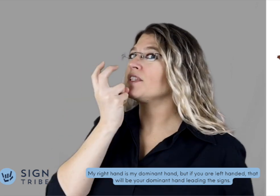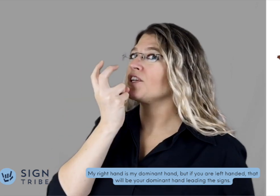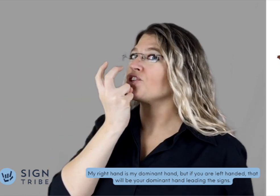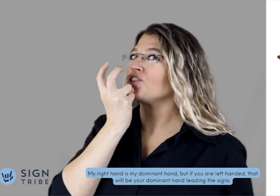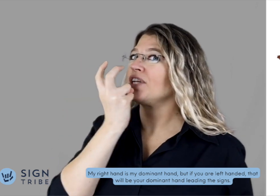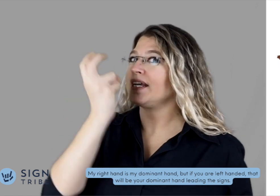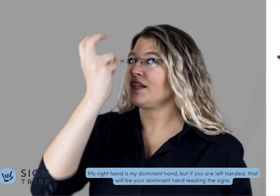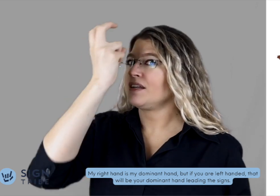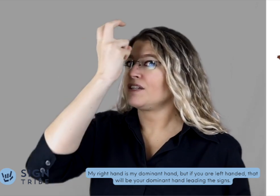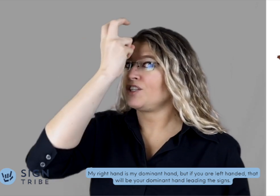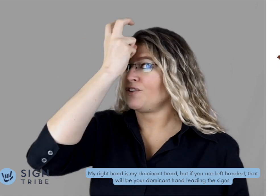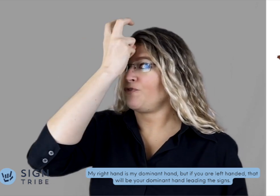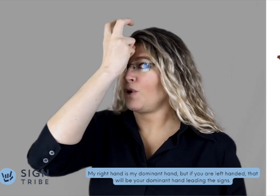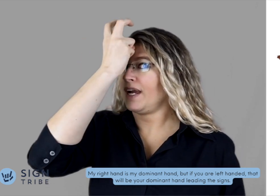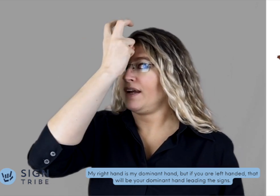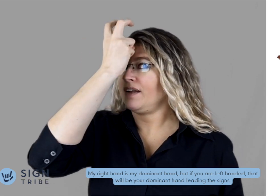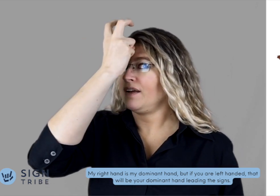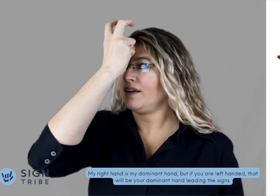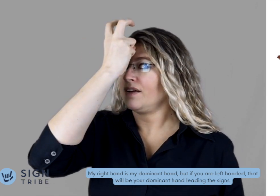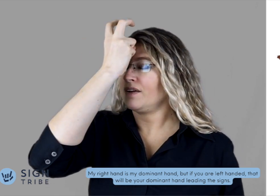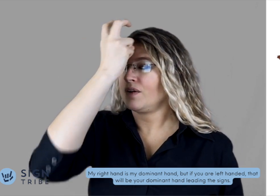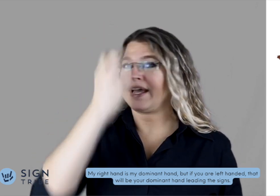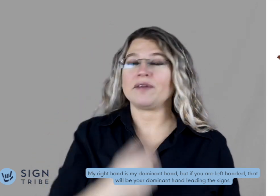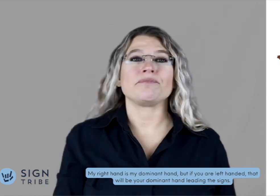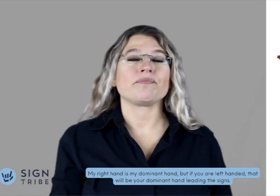your chin to your forehead, okay?